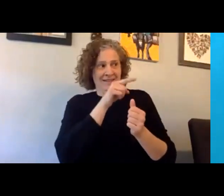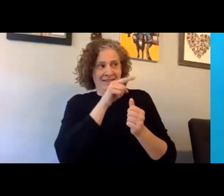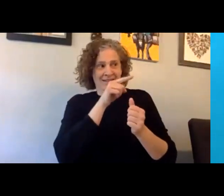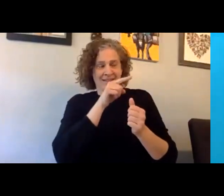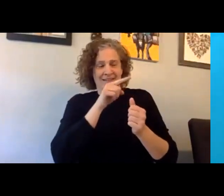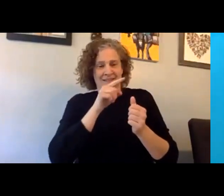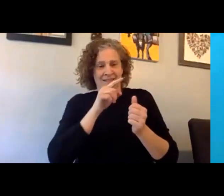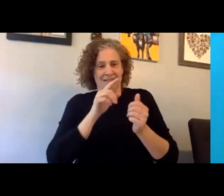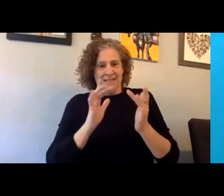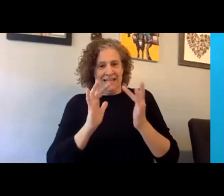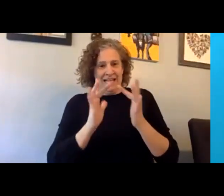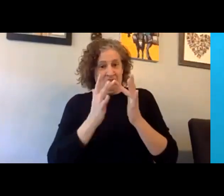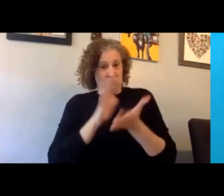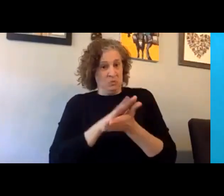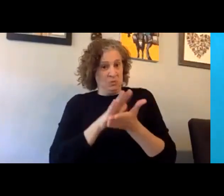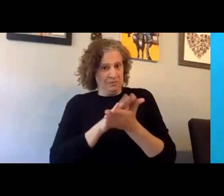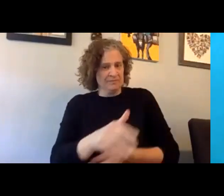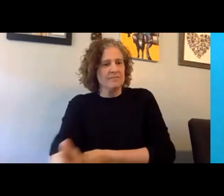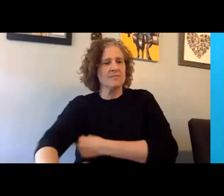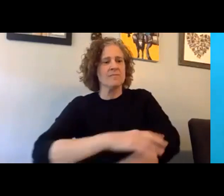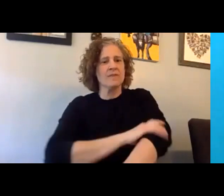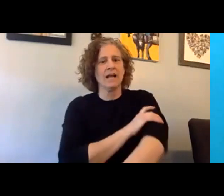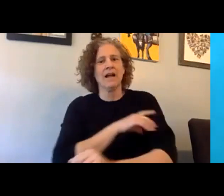kids, well,